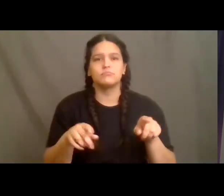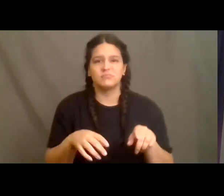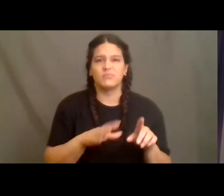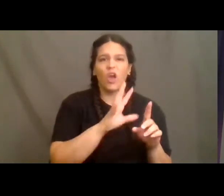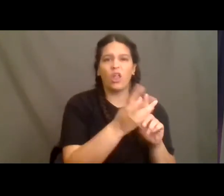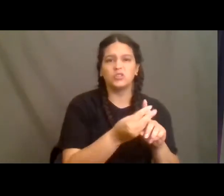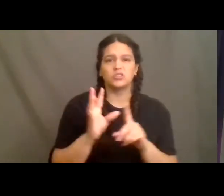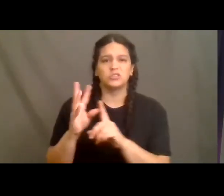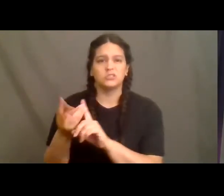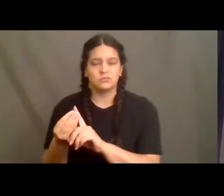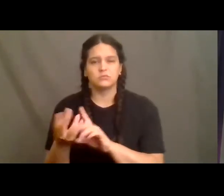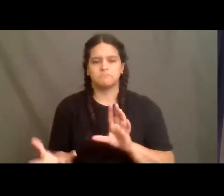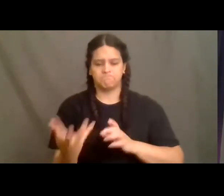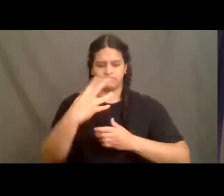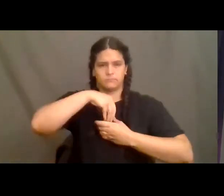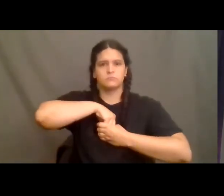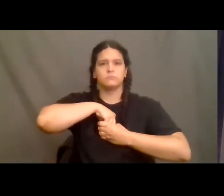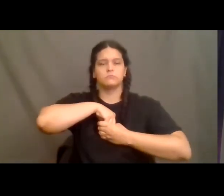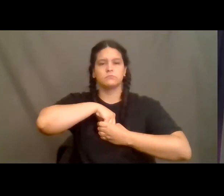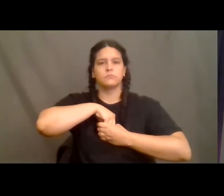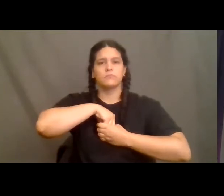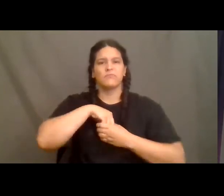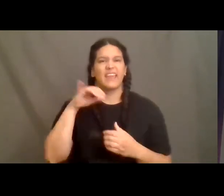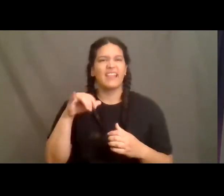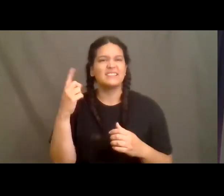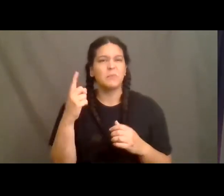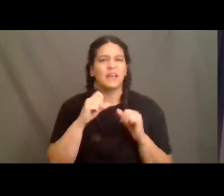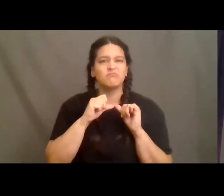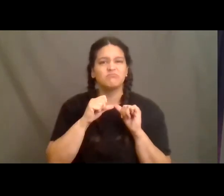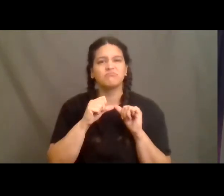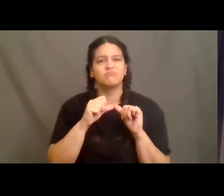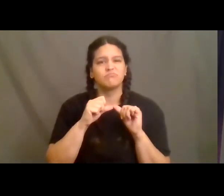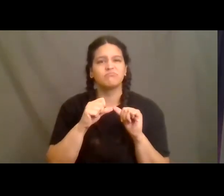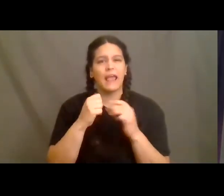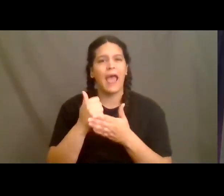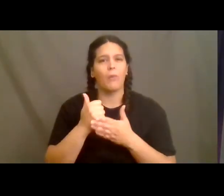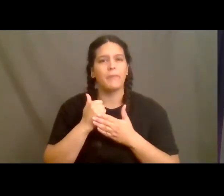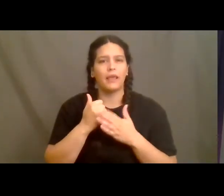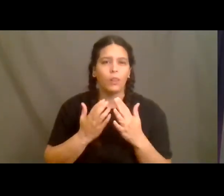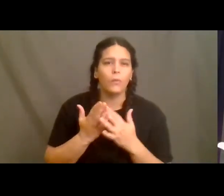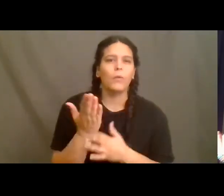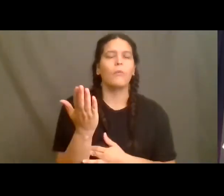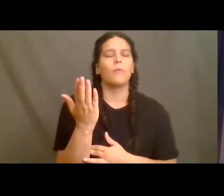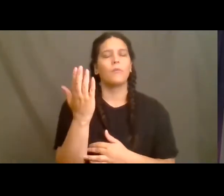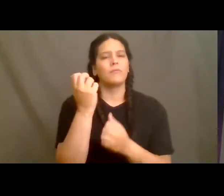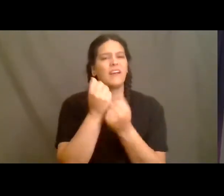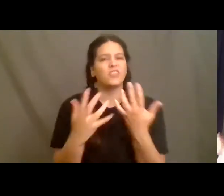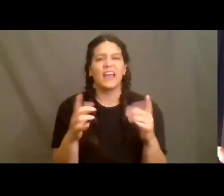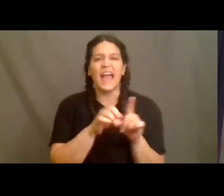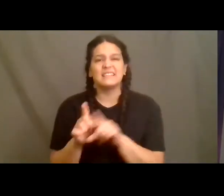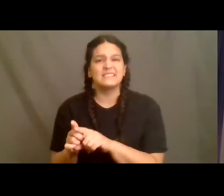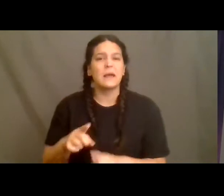has carried me through as a Diné na Hille, as a Black and as a Black Indigenous, Black